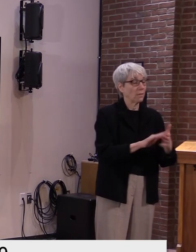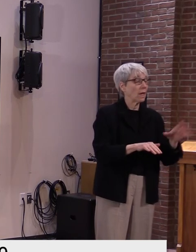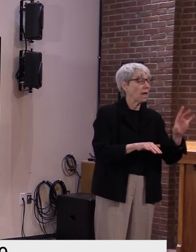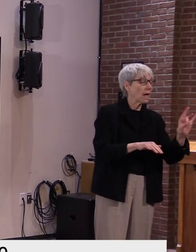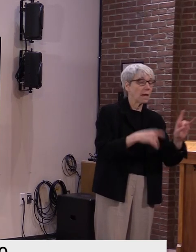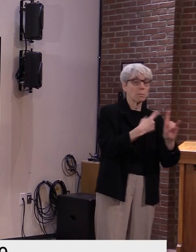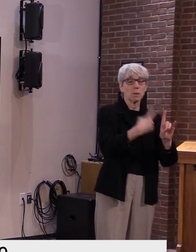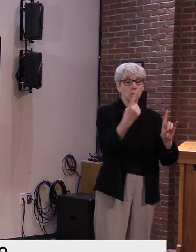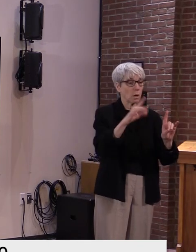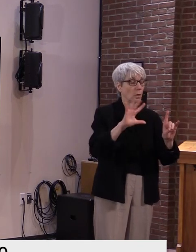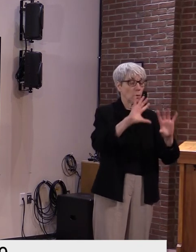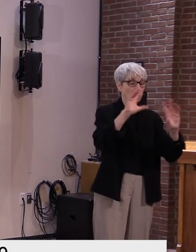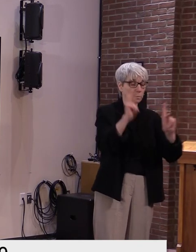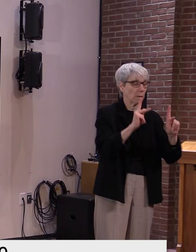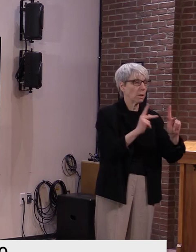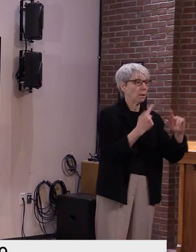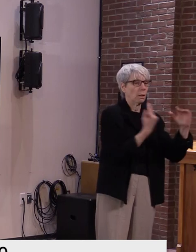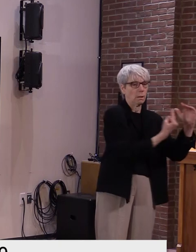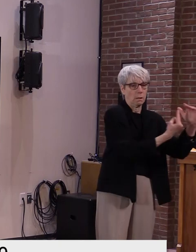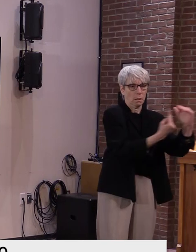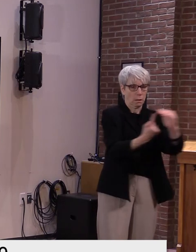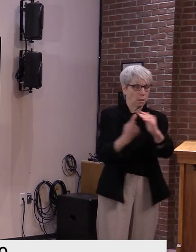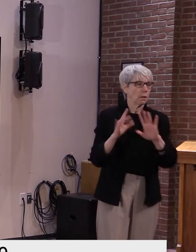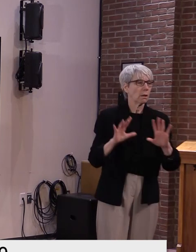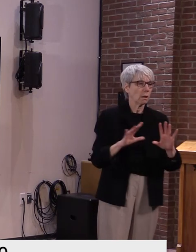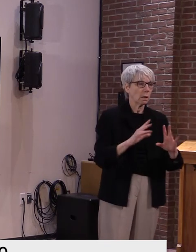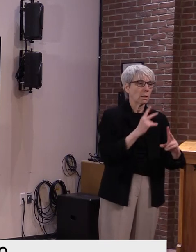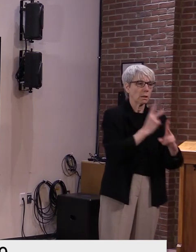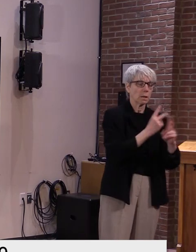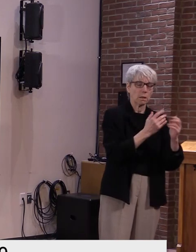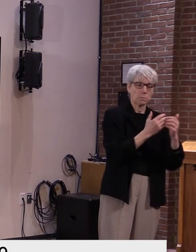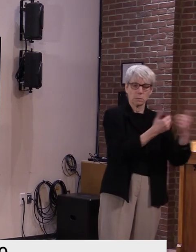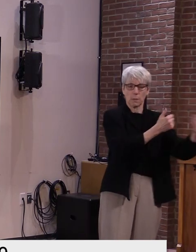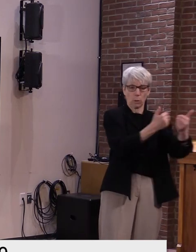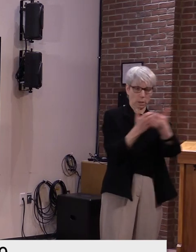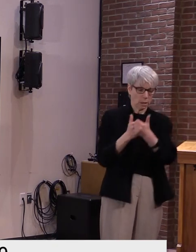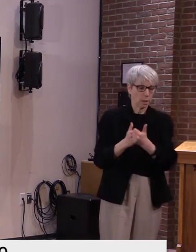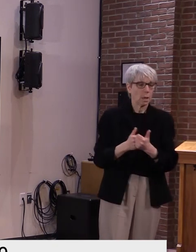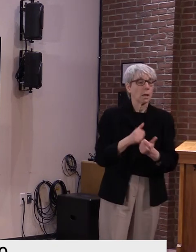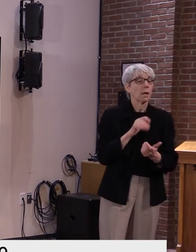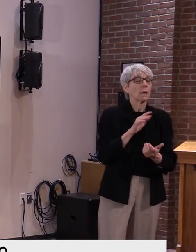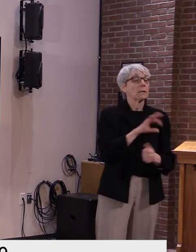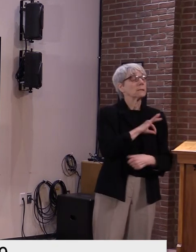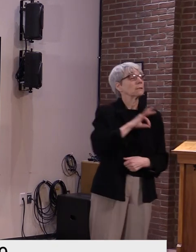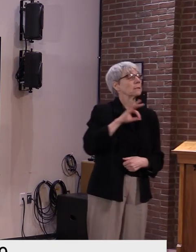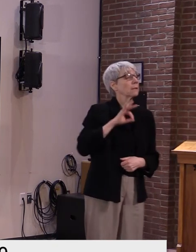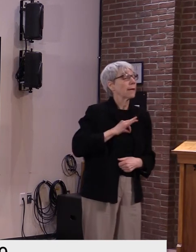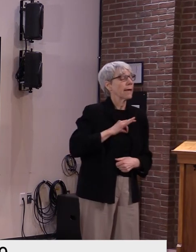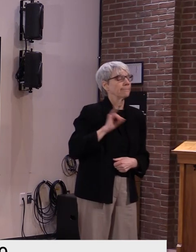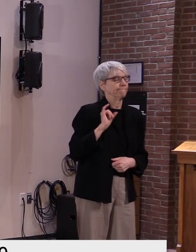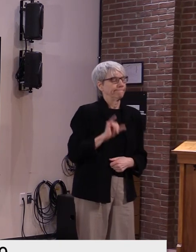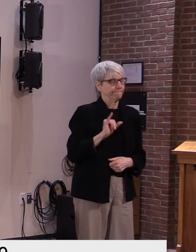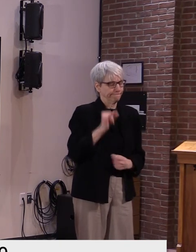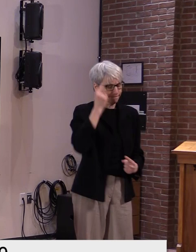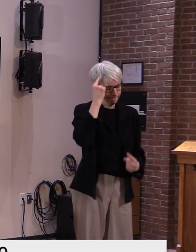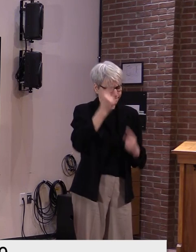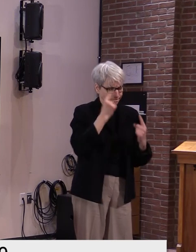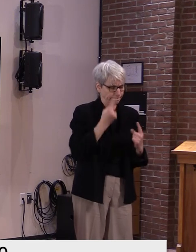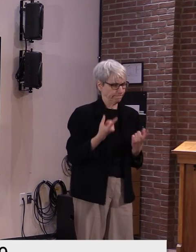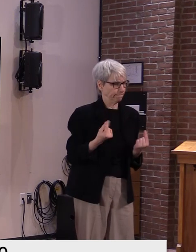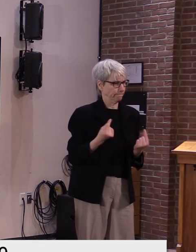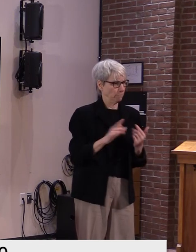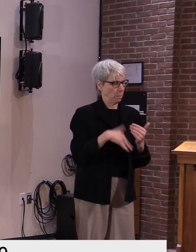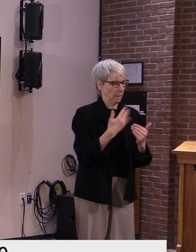are isolated or quarantined, and the academy staff is assessing based